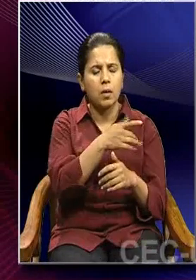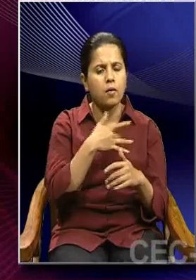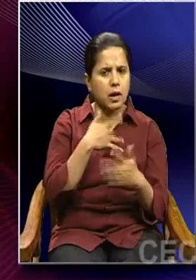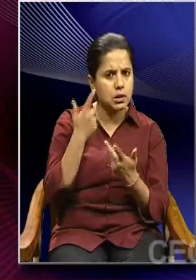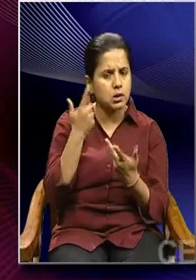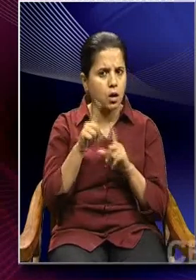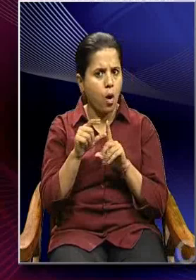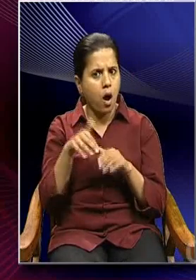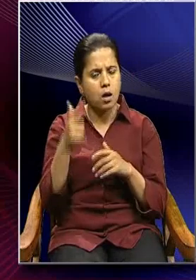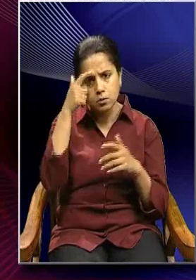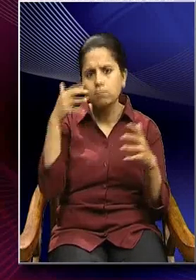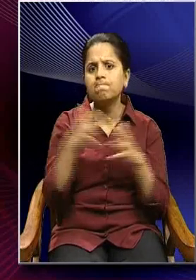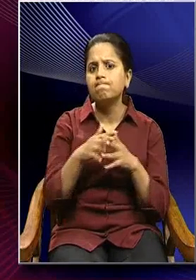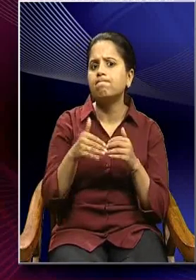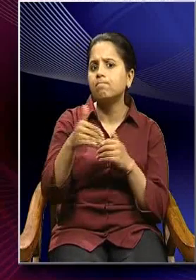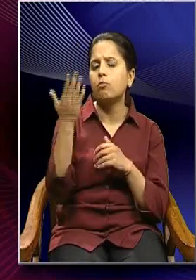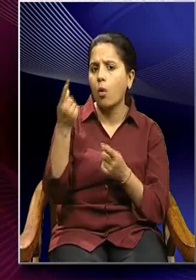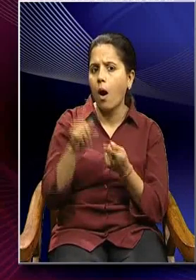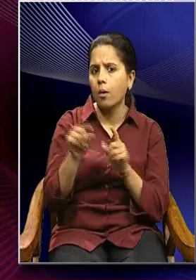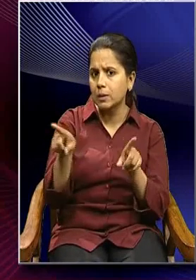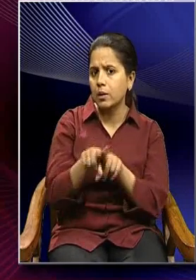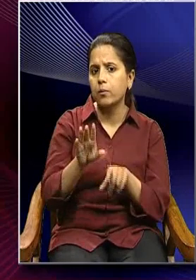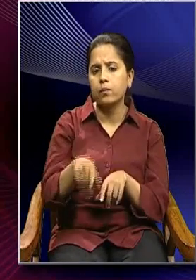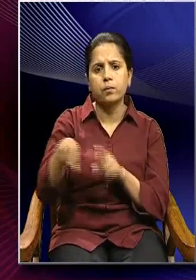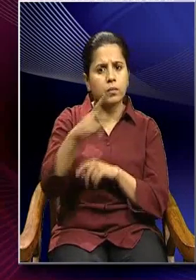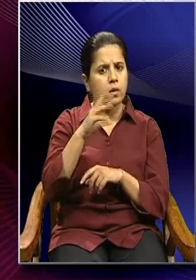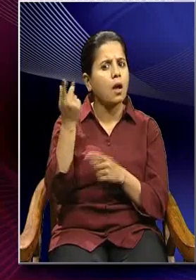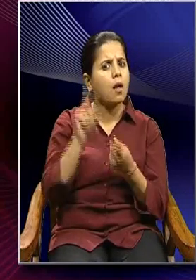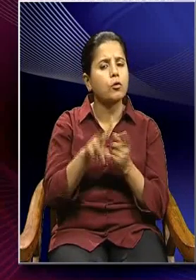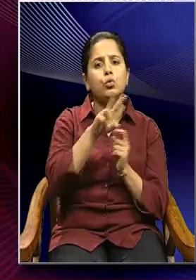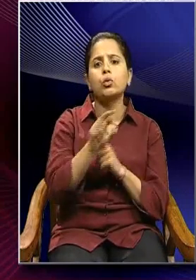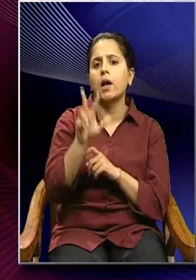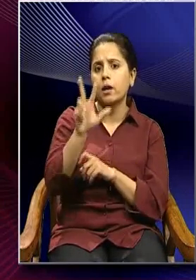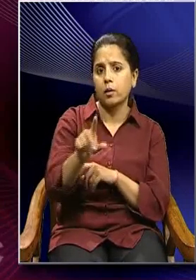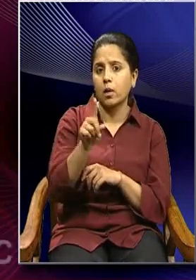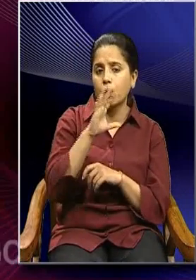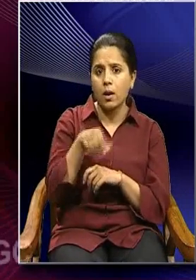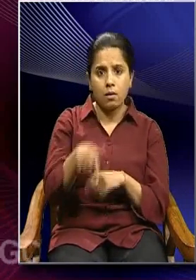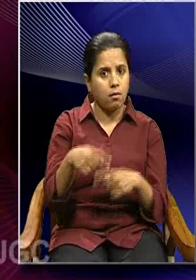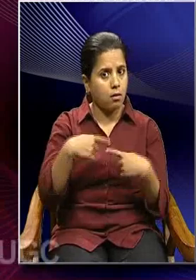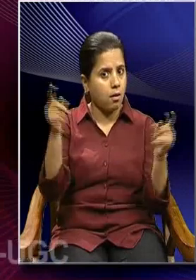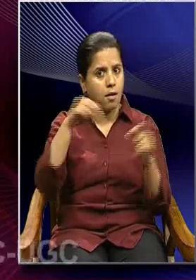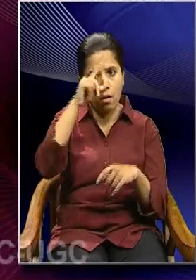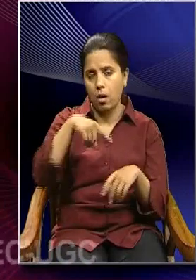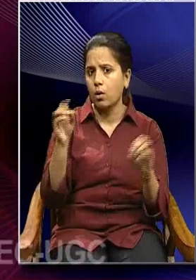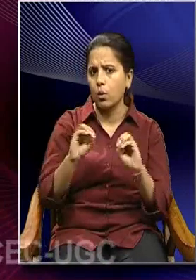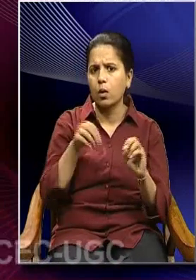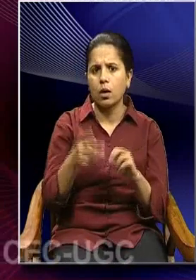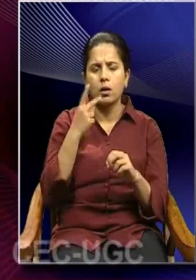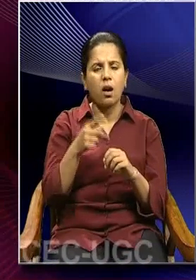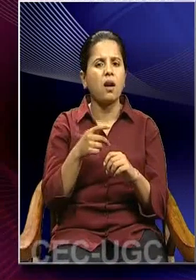were there, and this film was though made in 2008 but could not be released in India due to the nudity